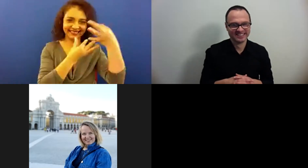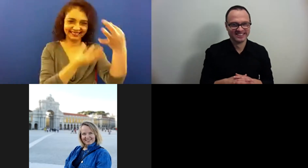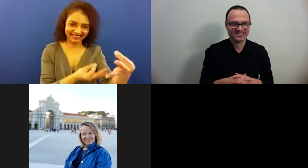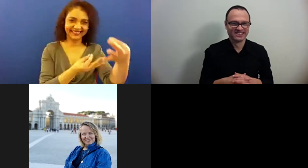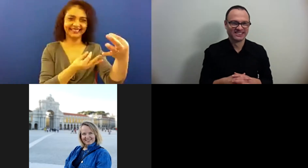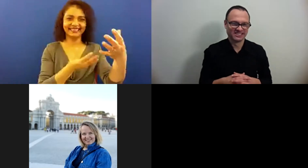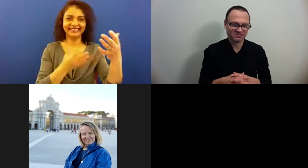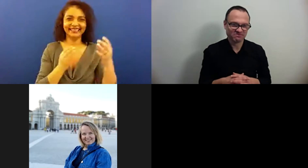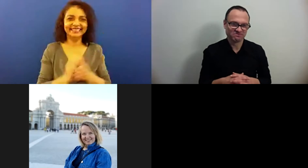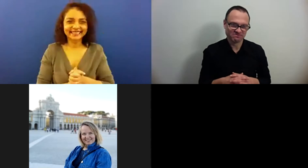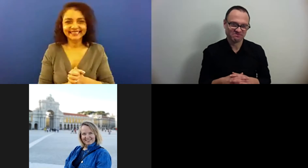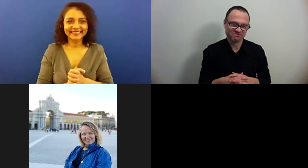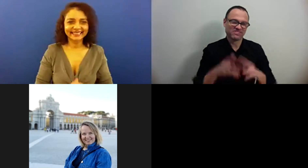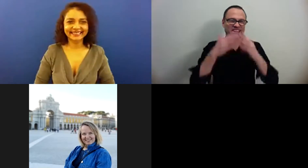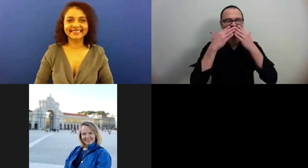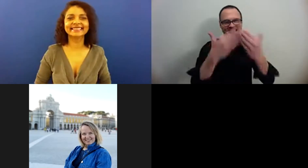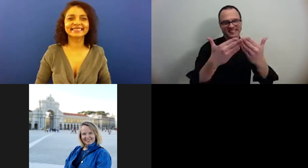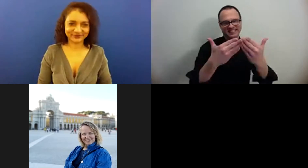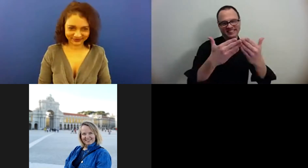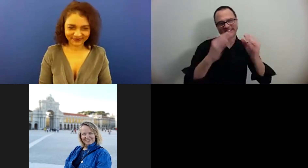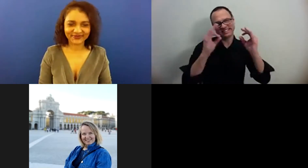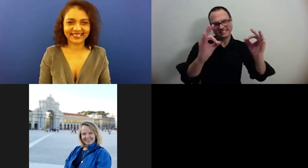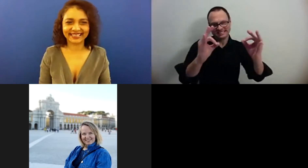Again, I'm thrilled to be part of it. Thank you for the invitation.